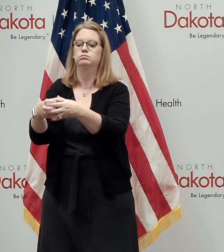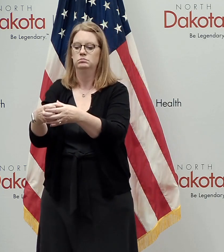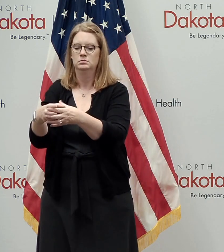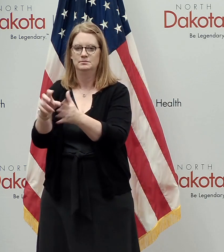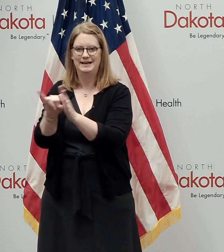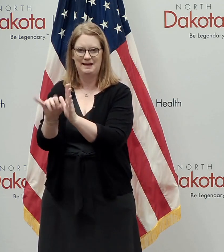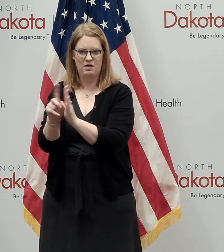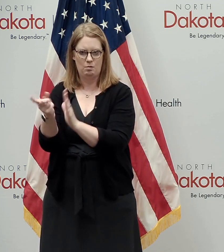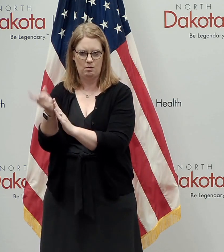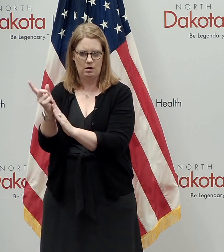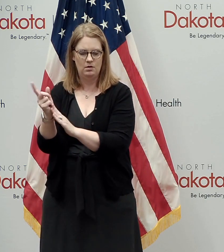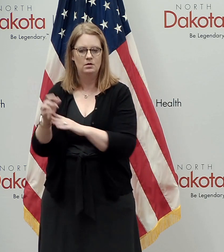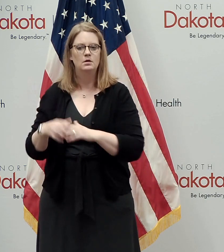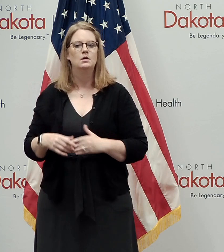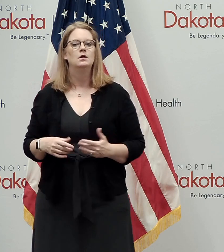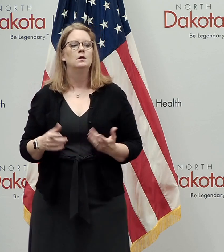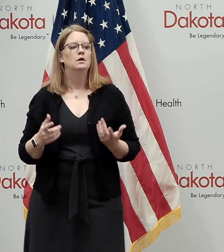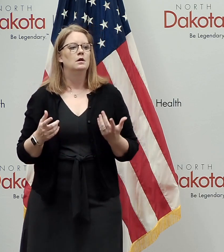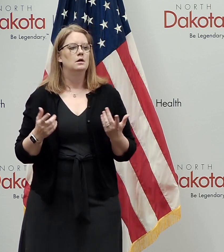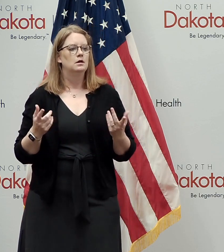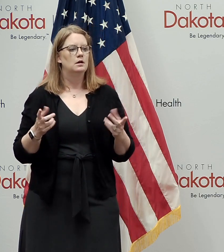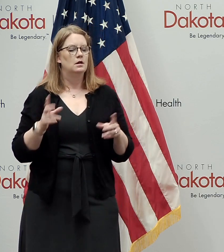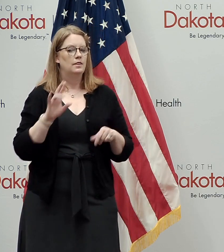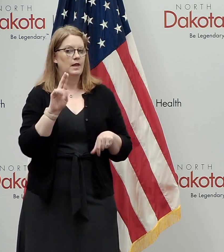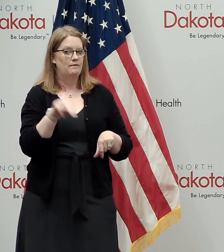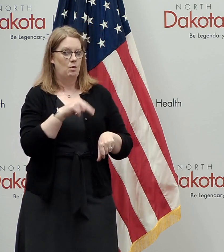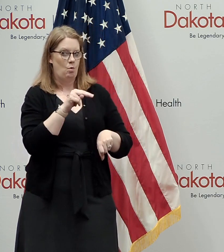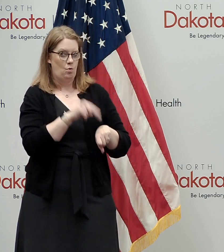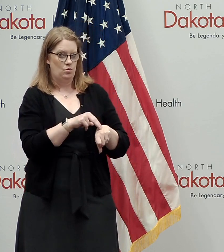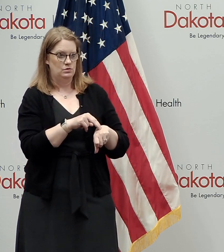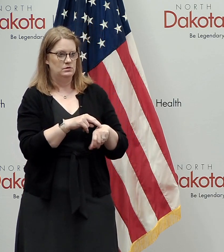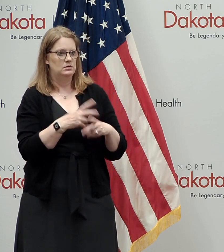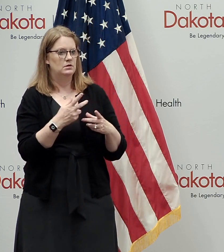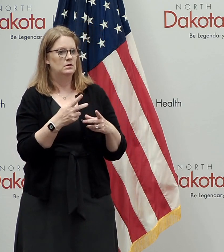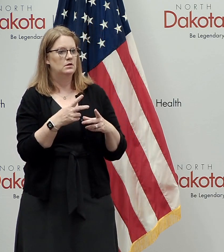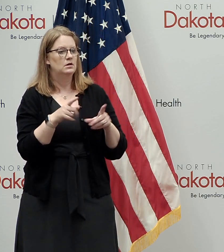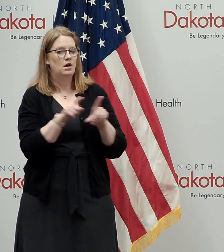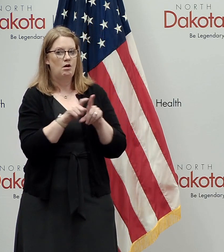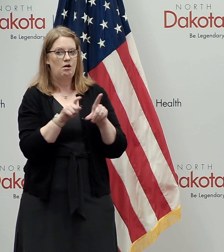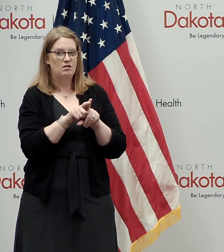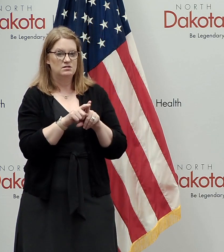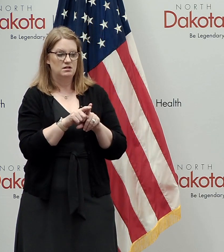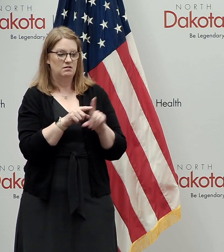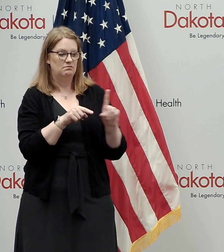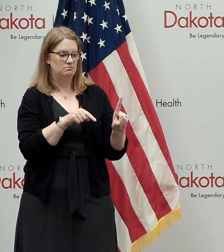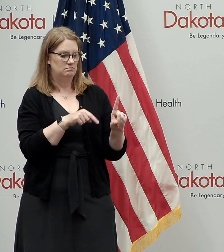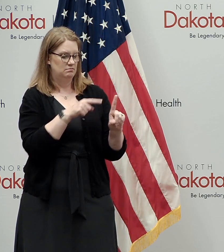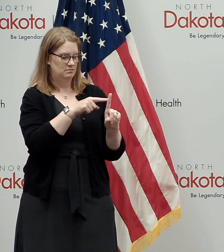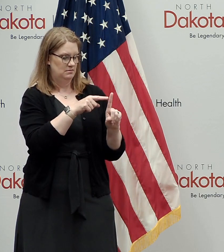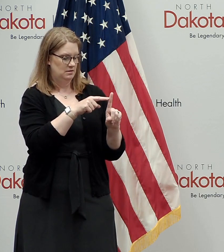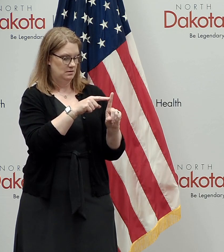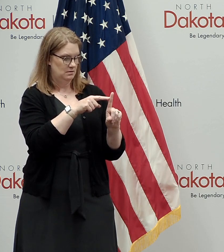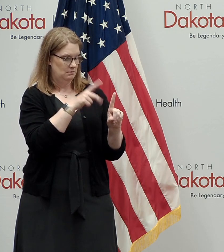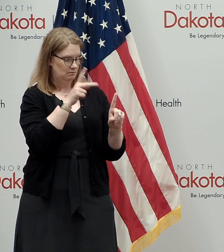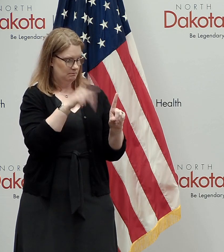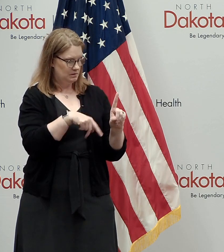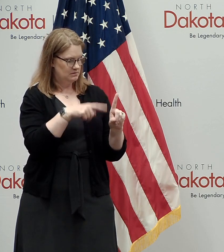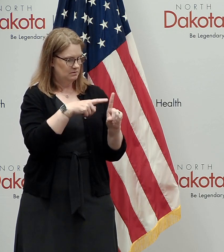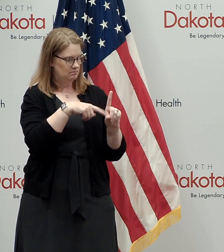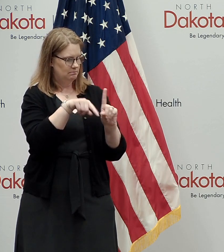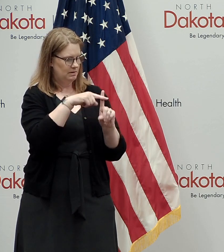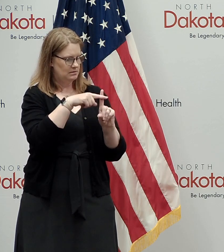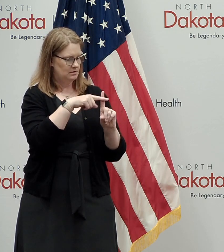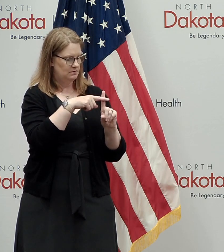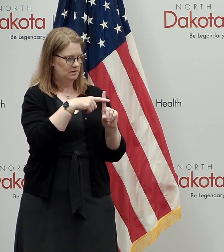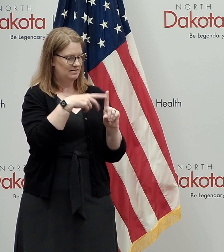so between those various things happening, and then of course, when we have the social tracing, if someone's been infected, then you social trace. And UND is